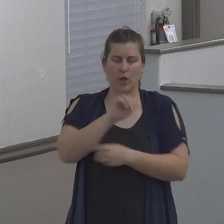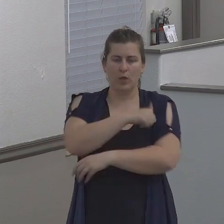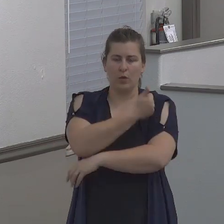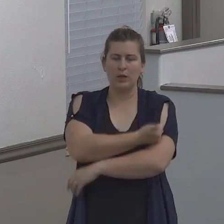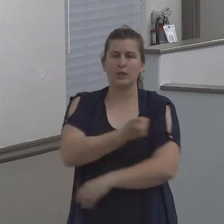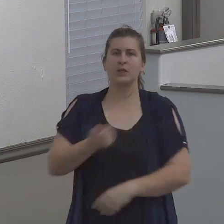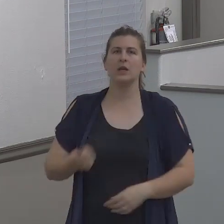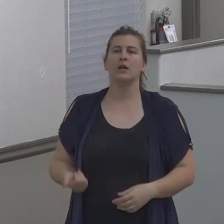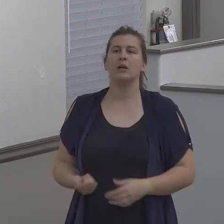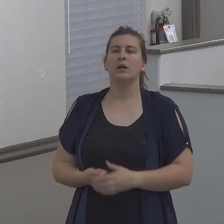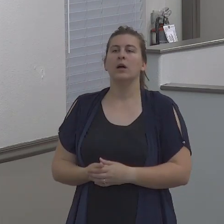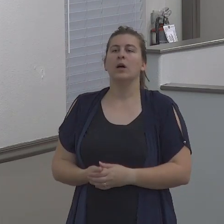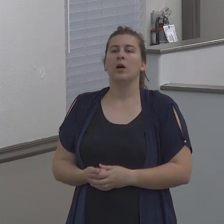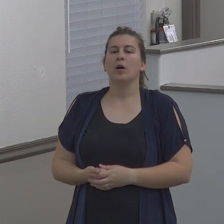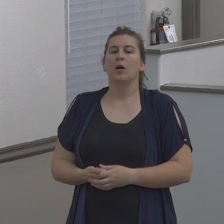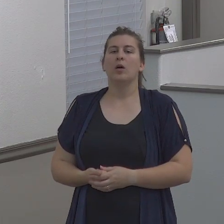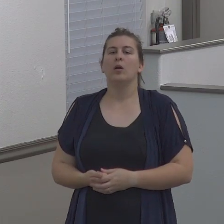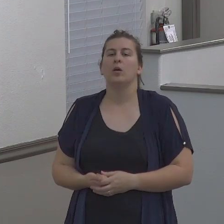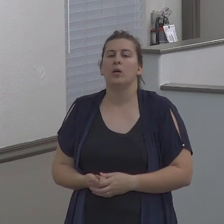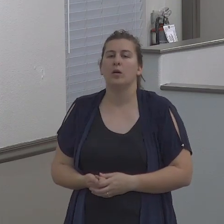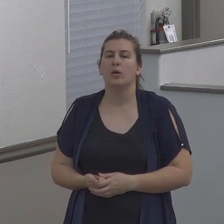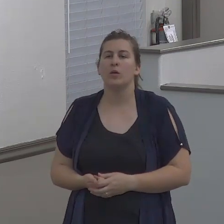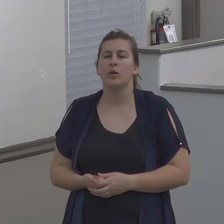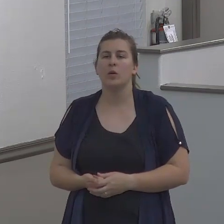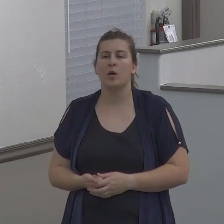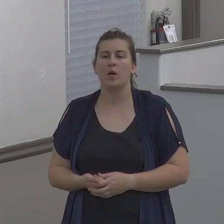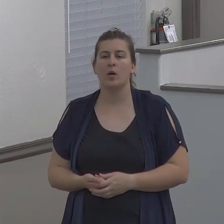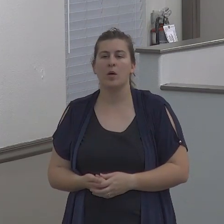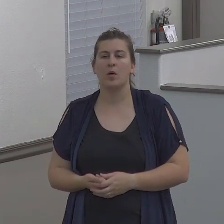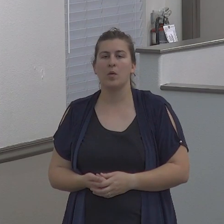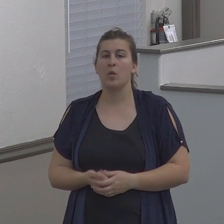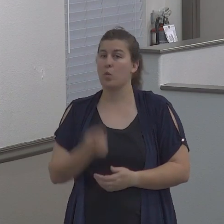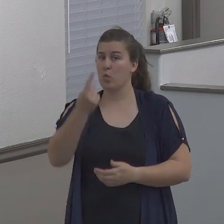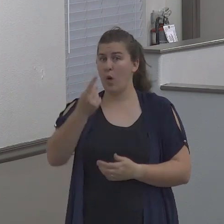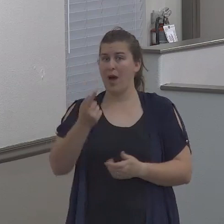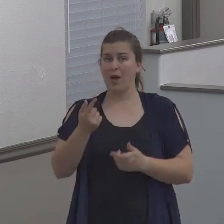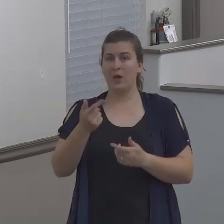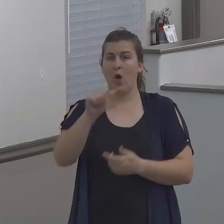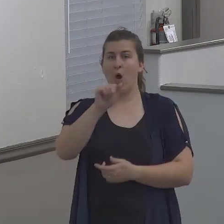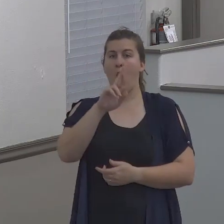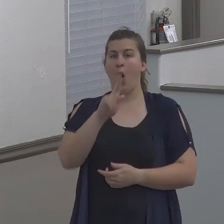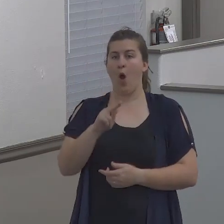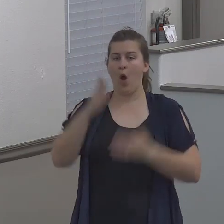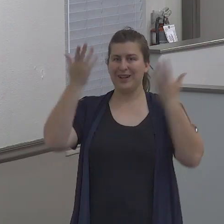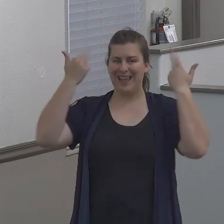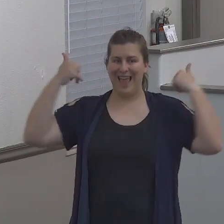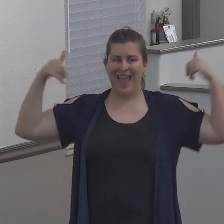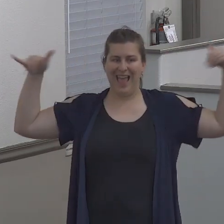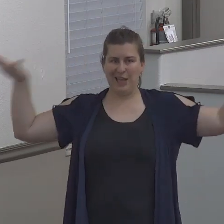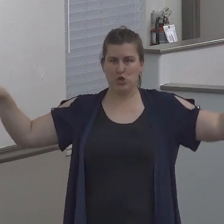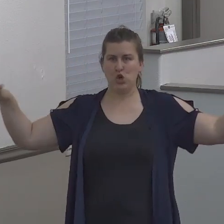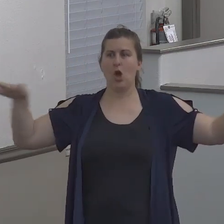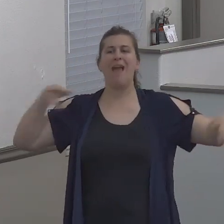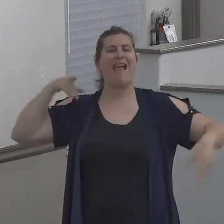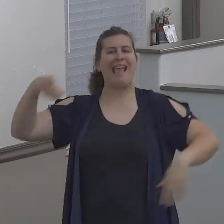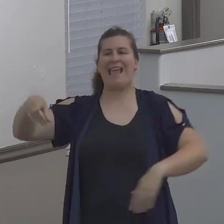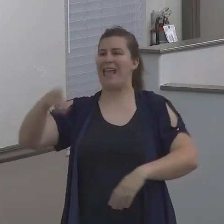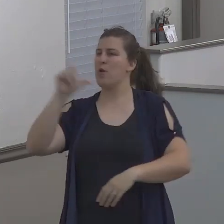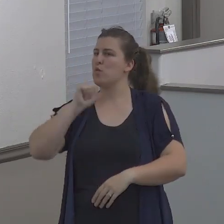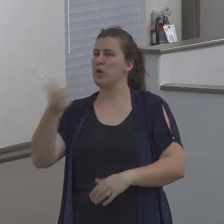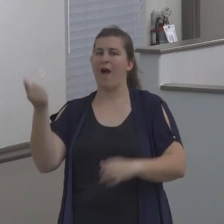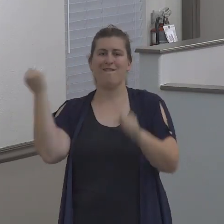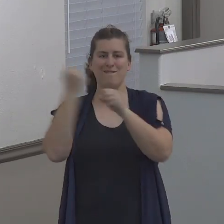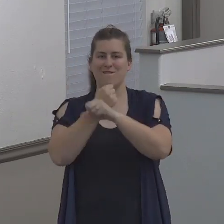spiritual weapons are. Even Michael the archangel, who we would never want to mess with, by the